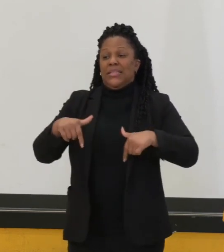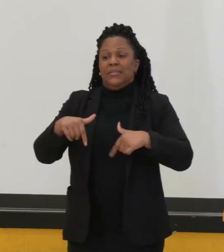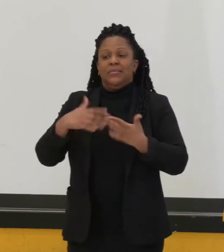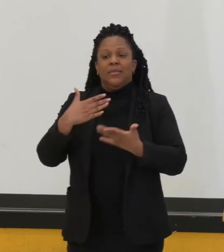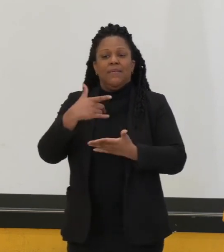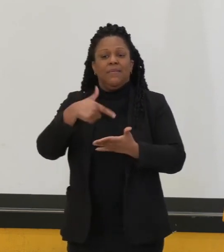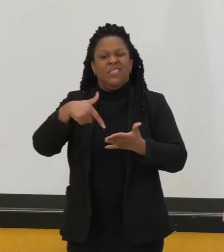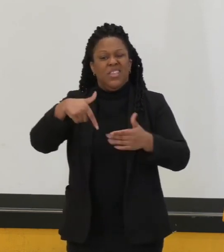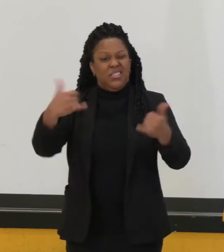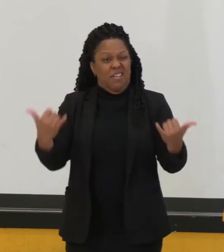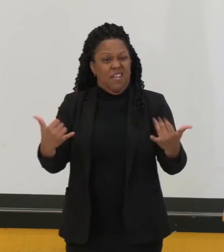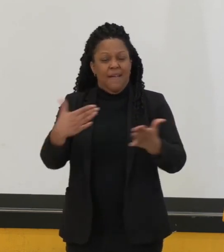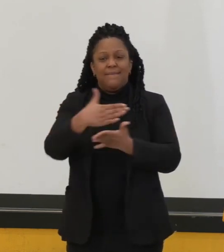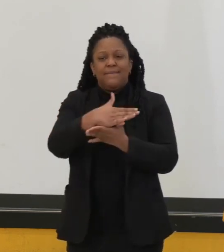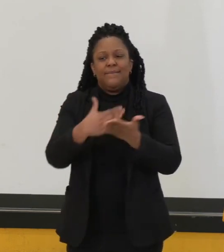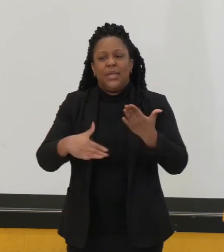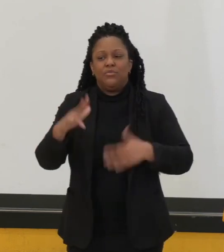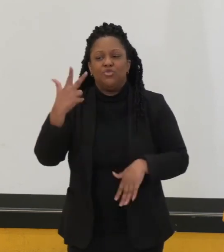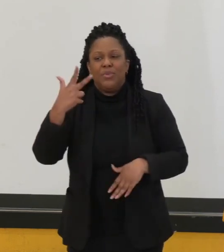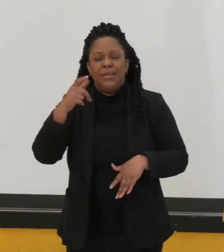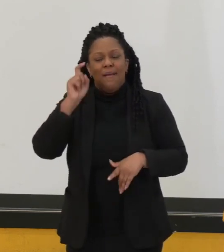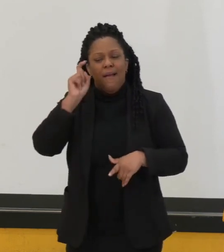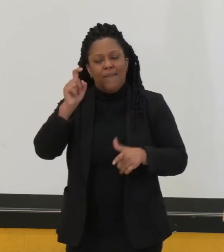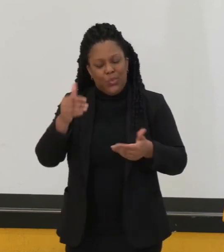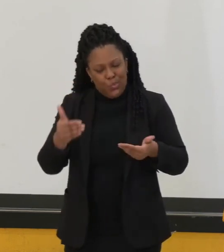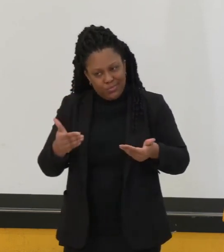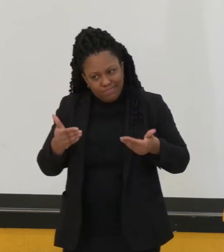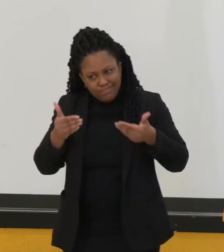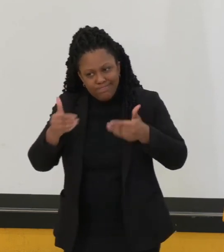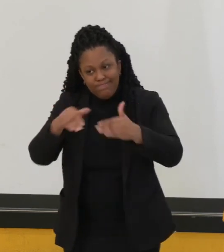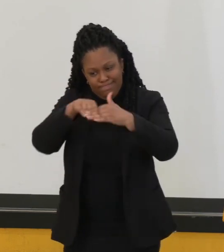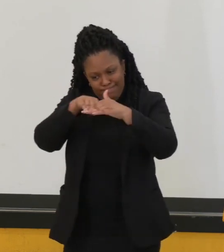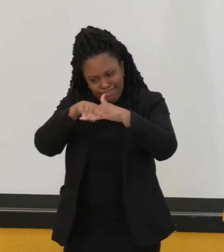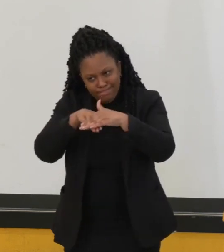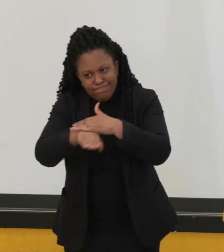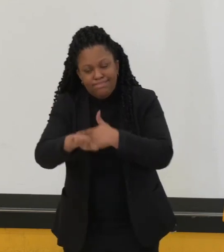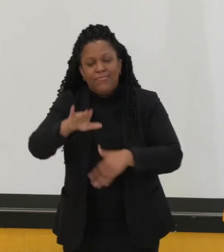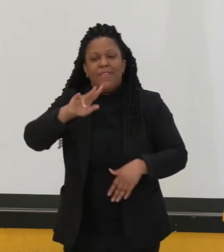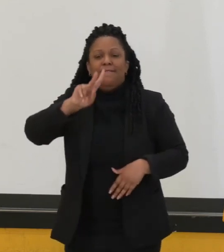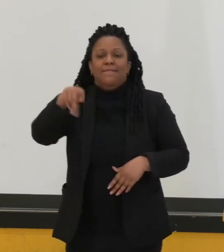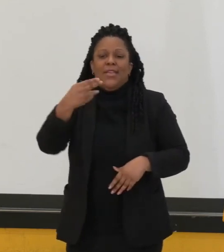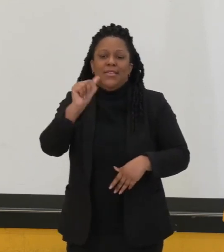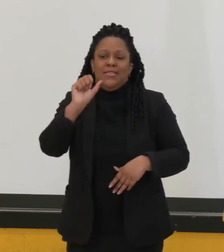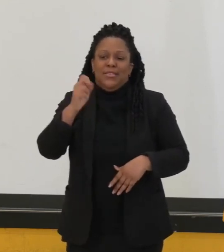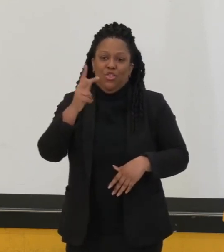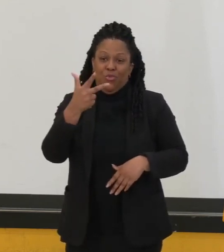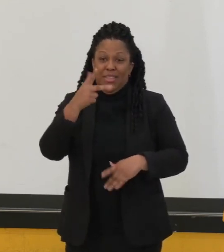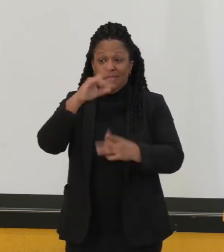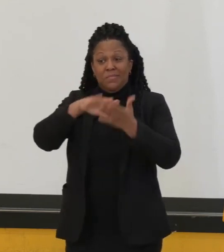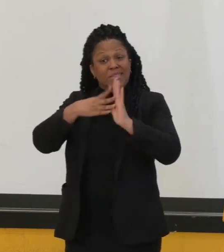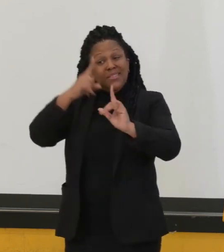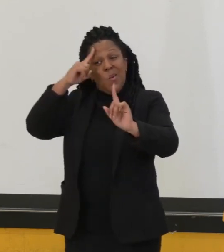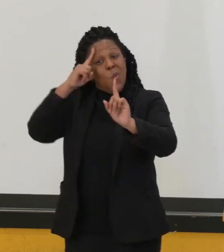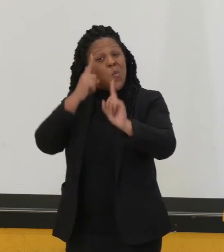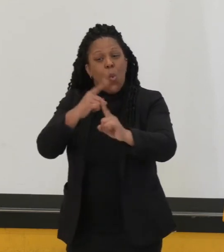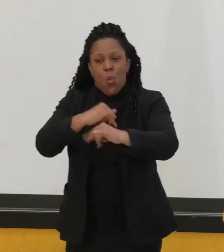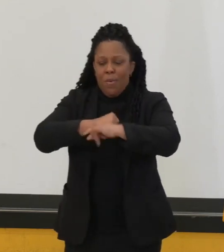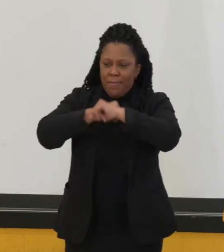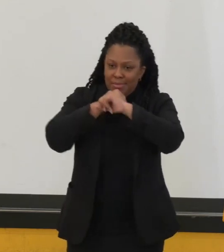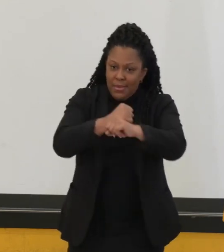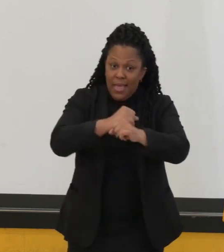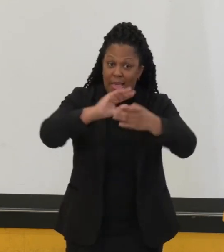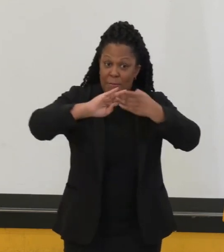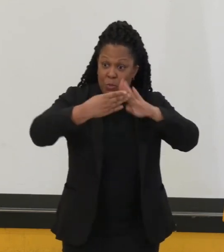we need to do that, and it's necessary for the peace of our city, and we also want to make sure that we are protecting First Amendment rights as much as possible.